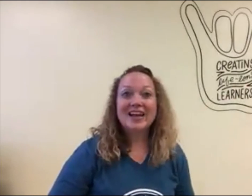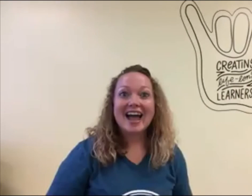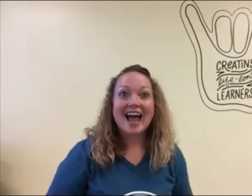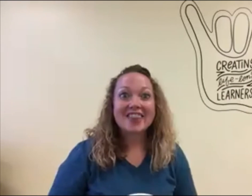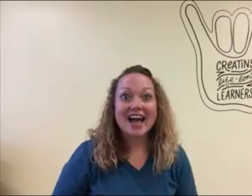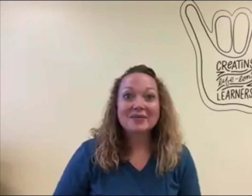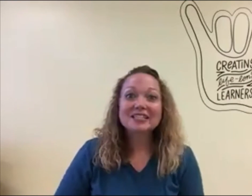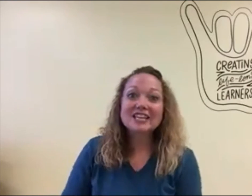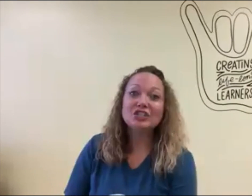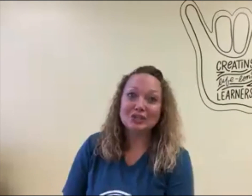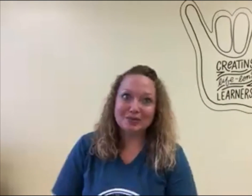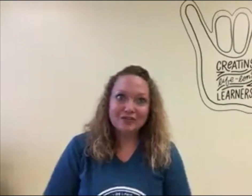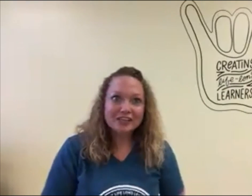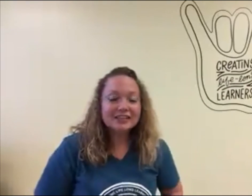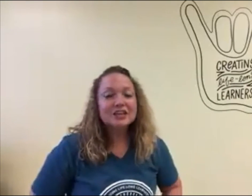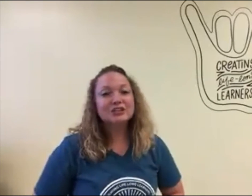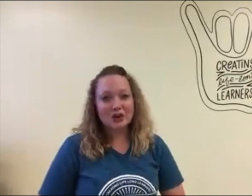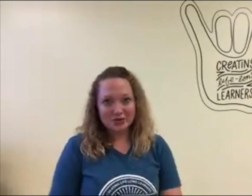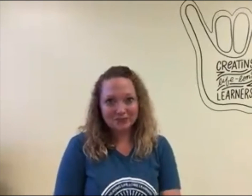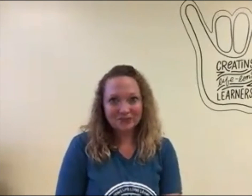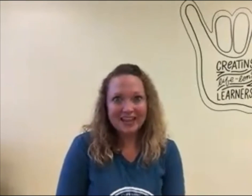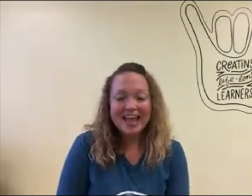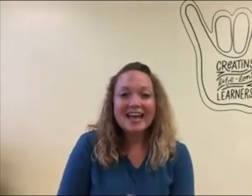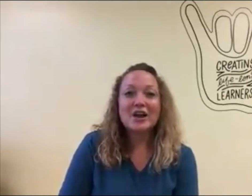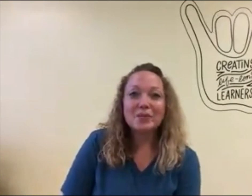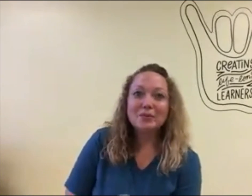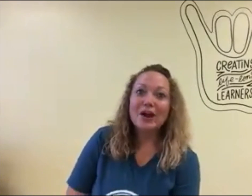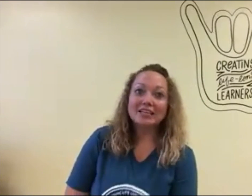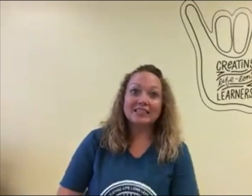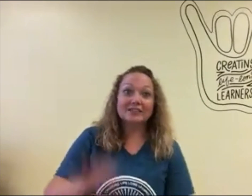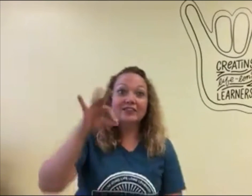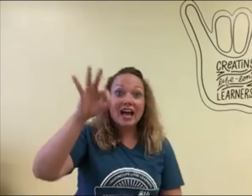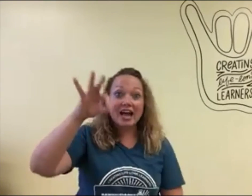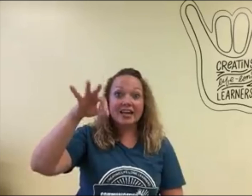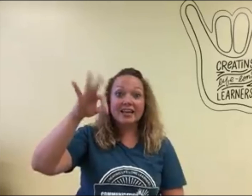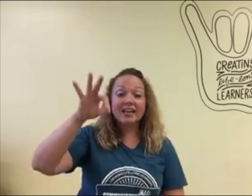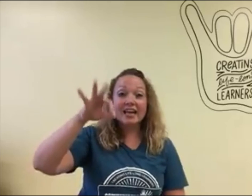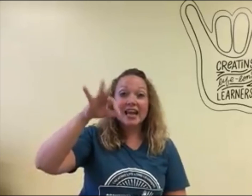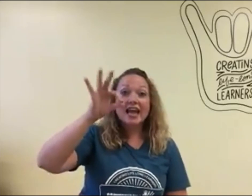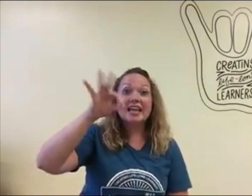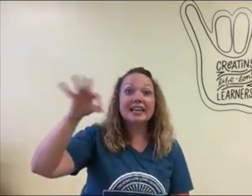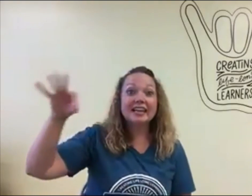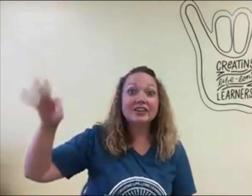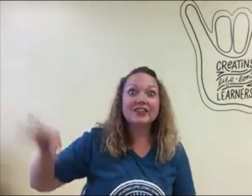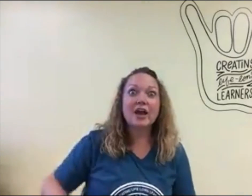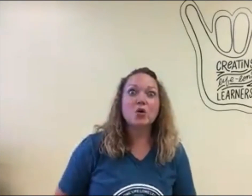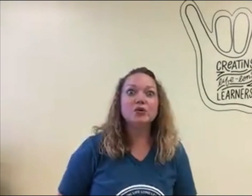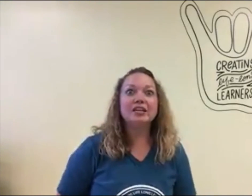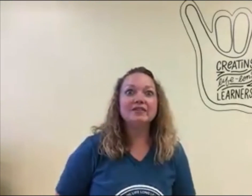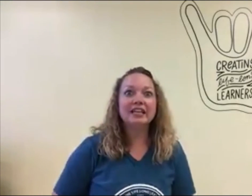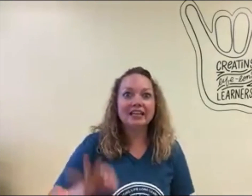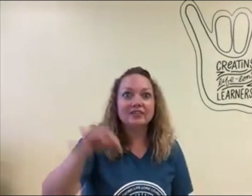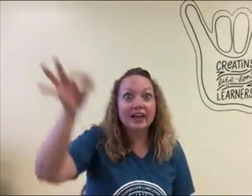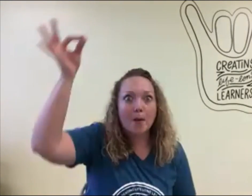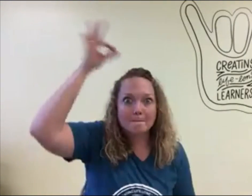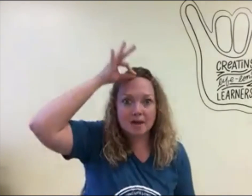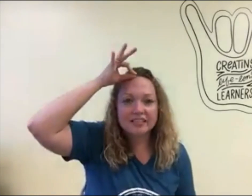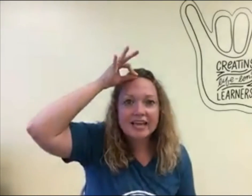That was a super fun song. And I hope you practice the fly and land the fly. Oh, you could even land the fly on mommy's head and sing